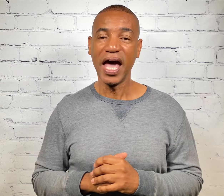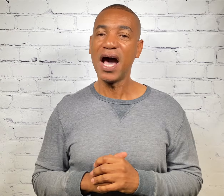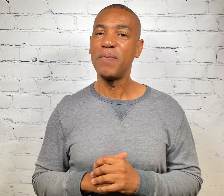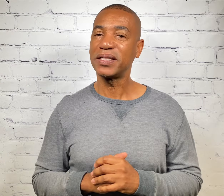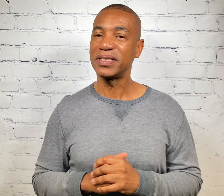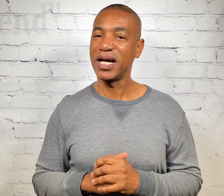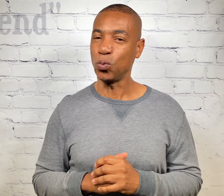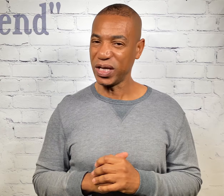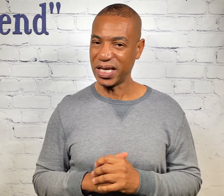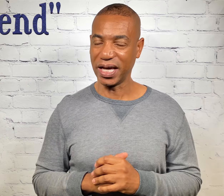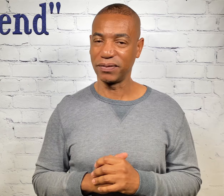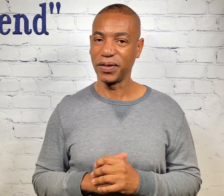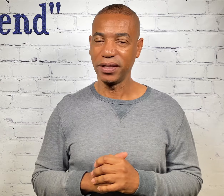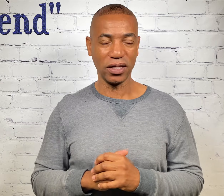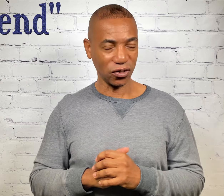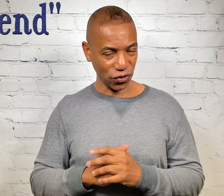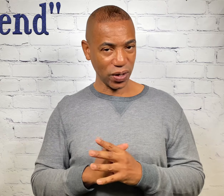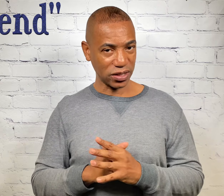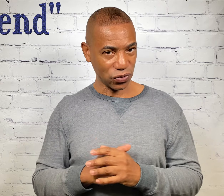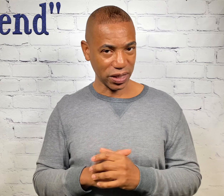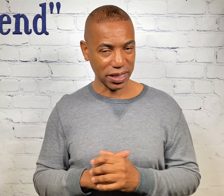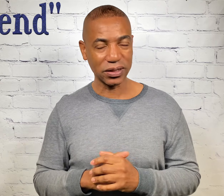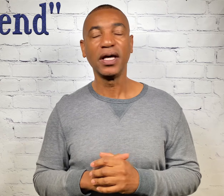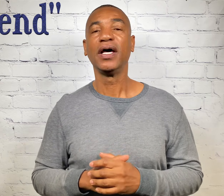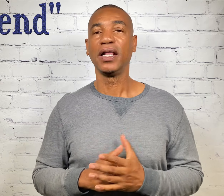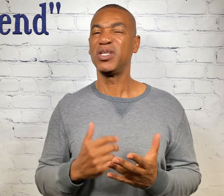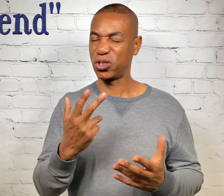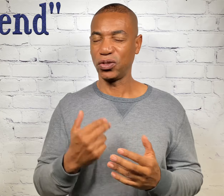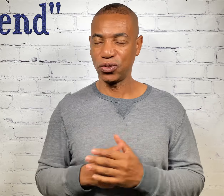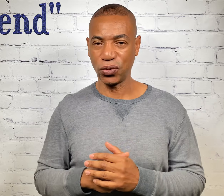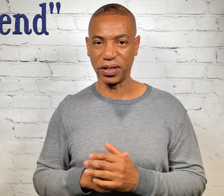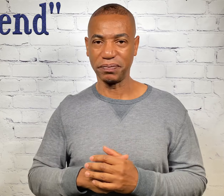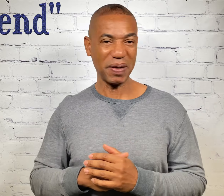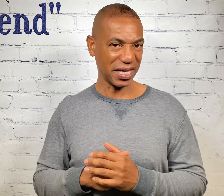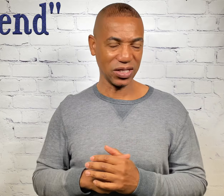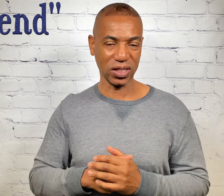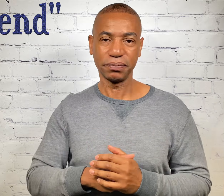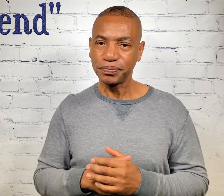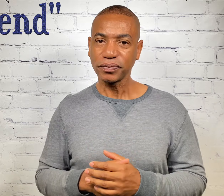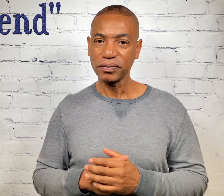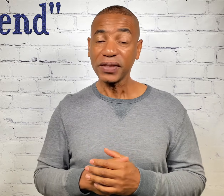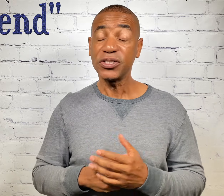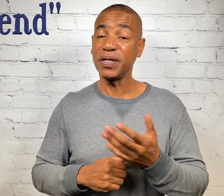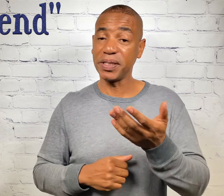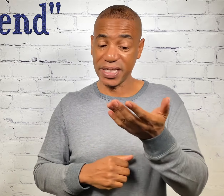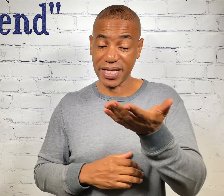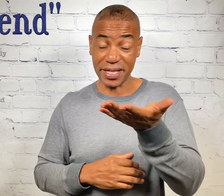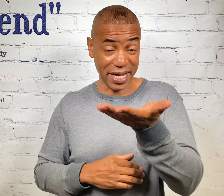How about the sign weekend? Now there's a few ways of doing this. Let me just show you 2 of them to make it easy. simply take that